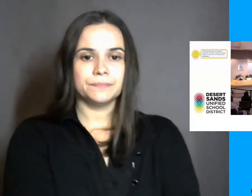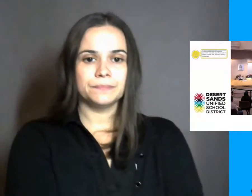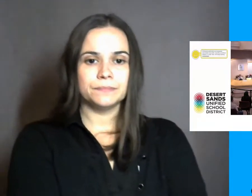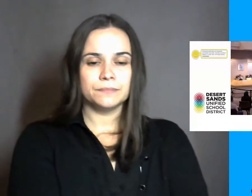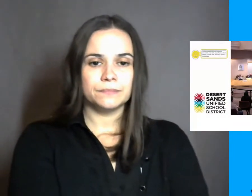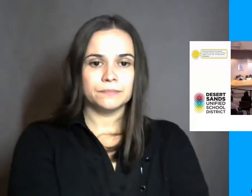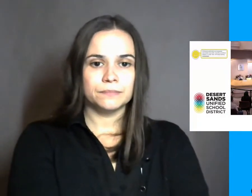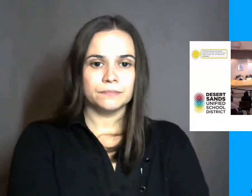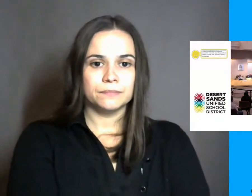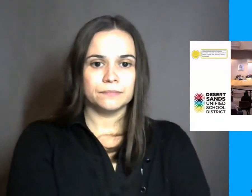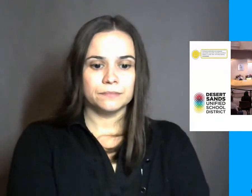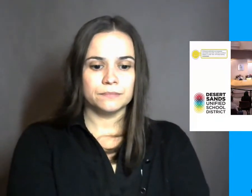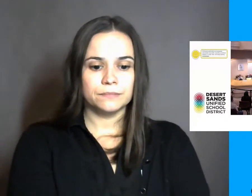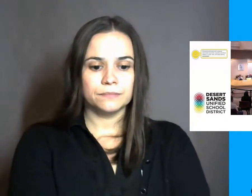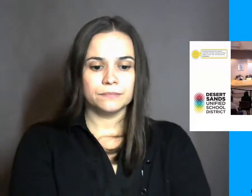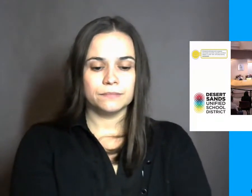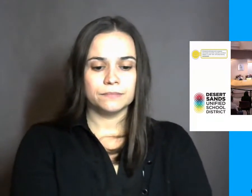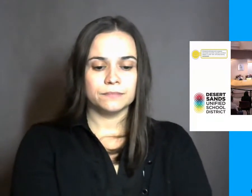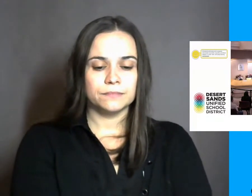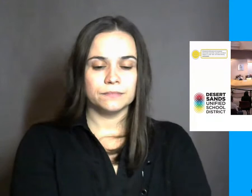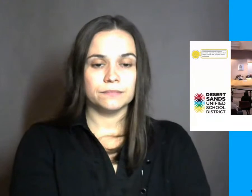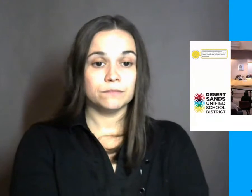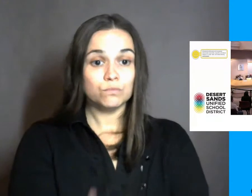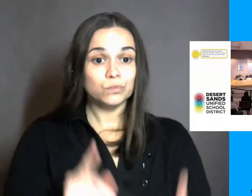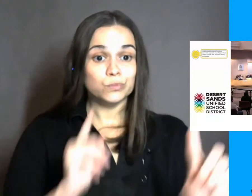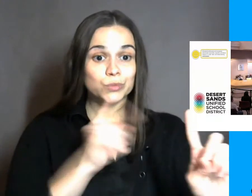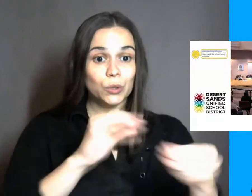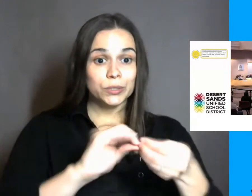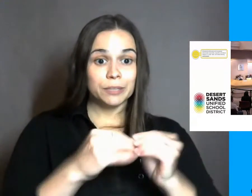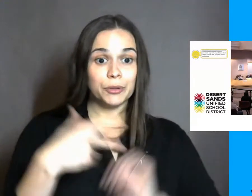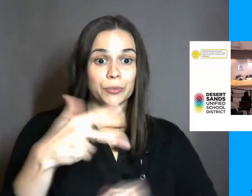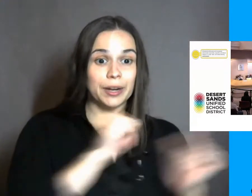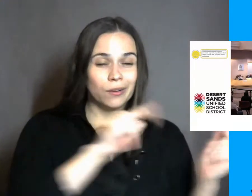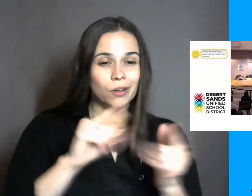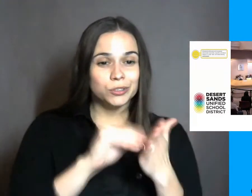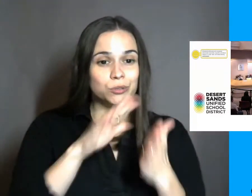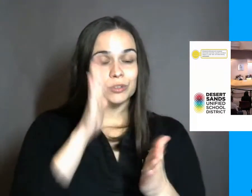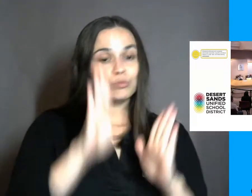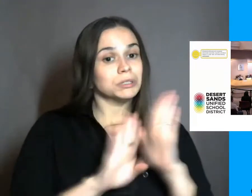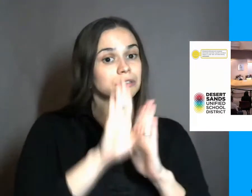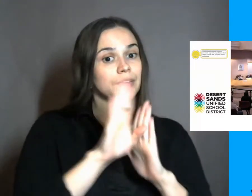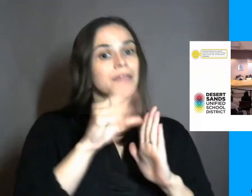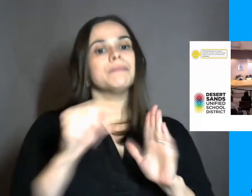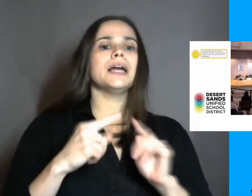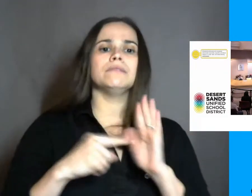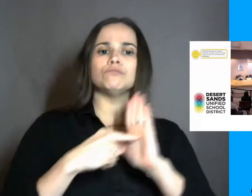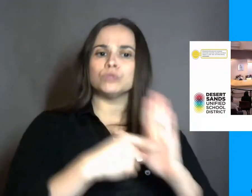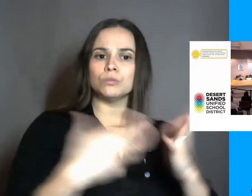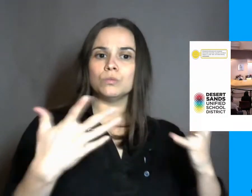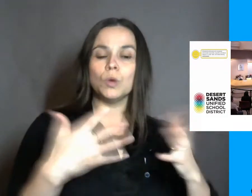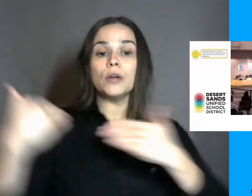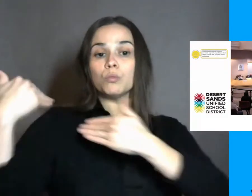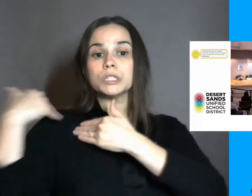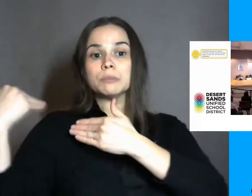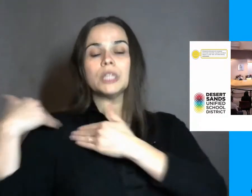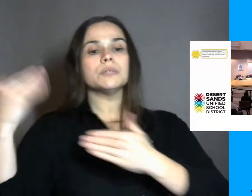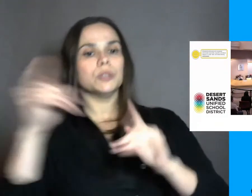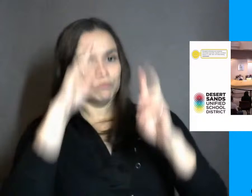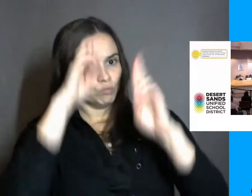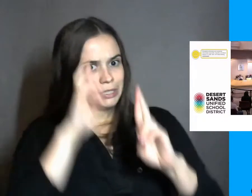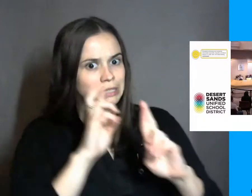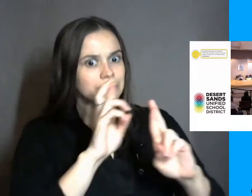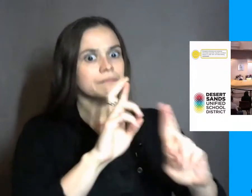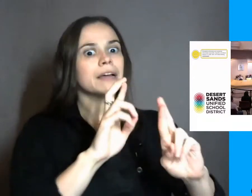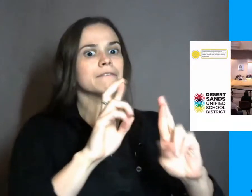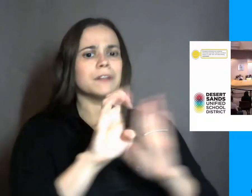Goal 3, all students will develop and consistently demonstrate responsible, respectful, and ethical behavior in